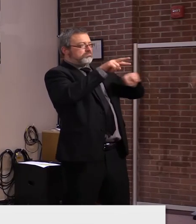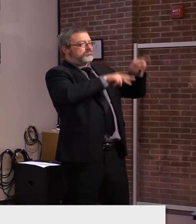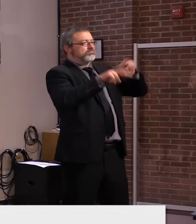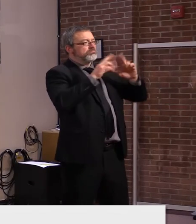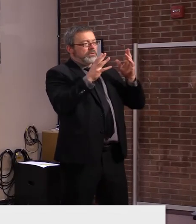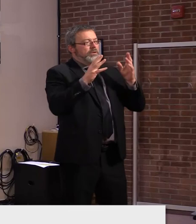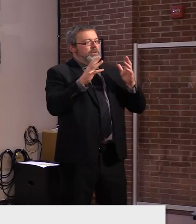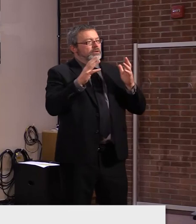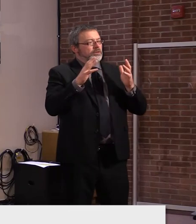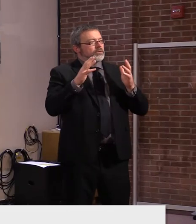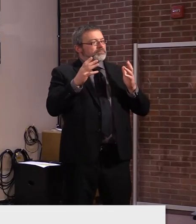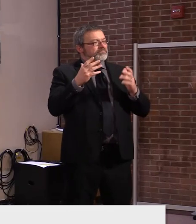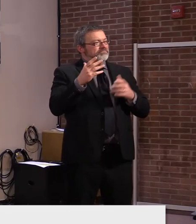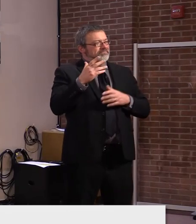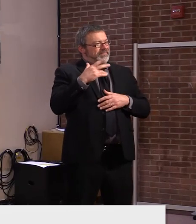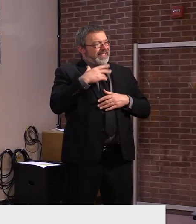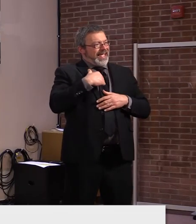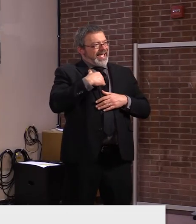Dr. Kelso said.